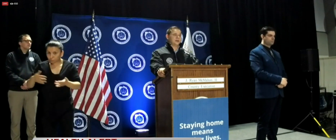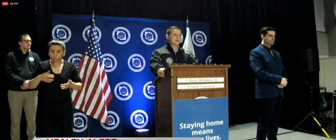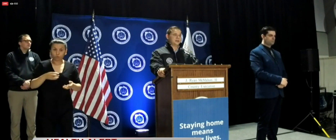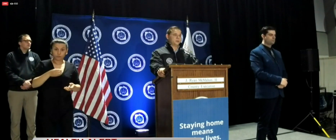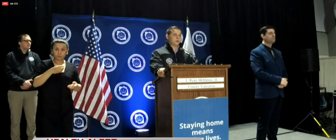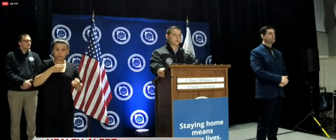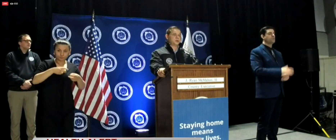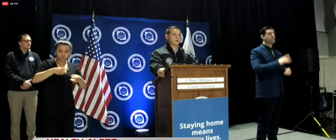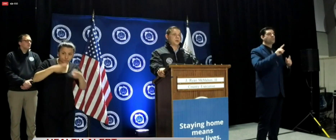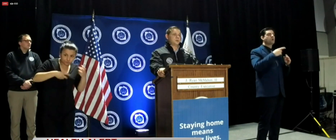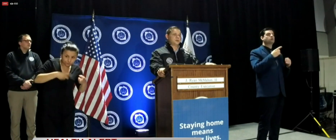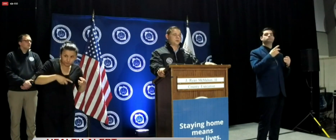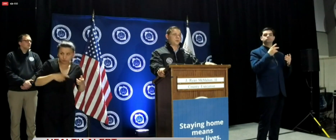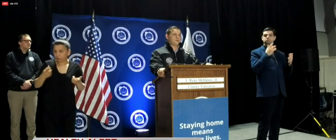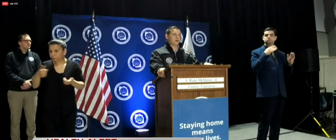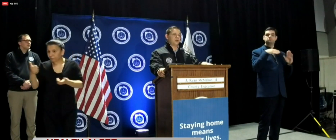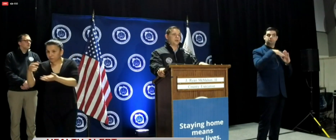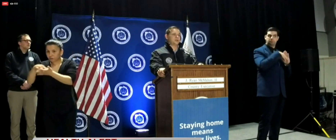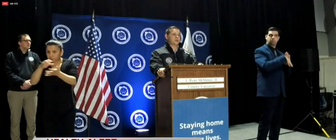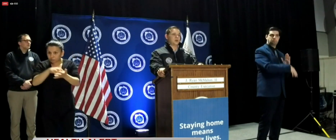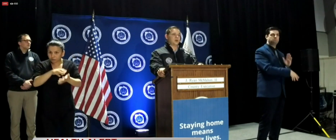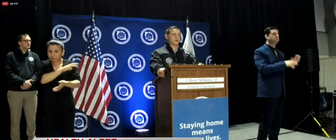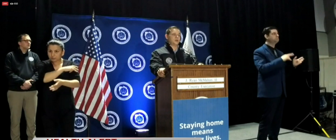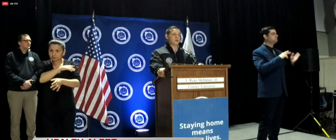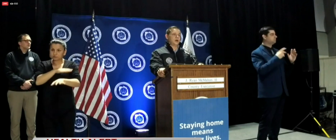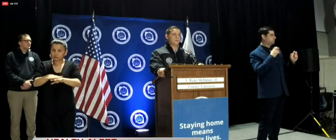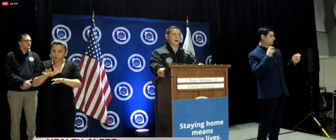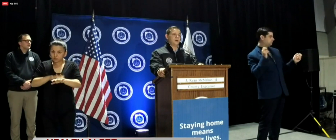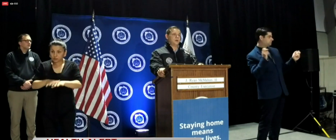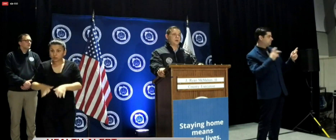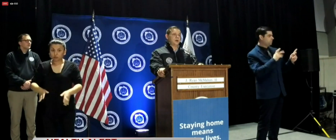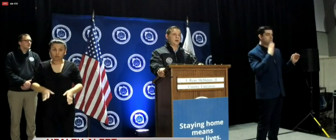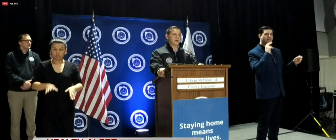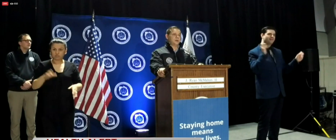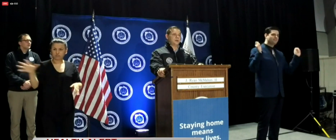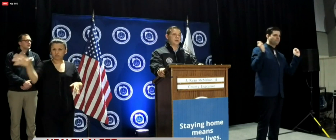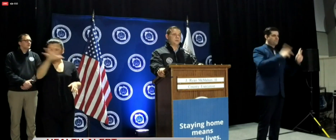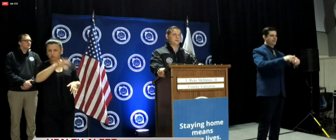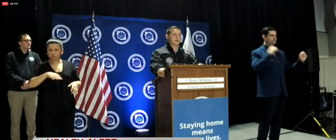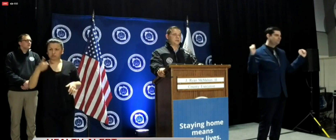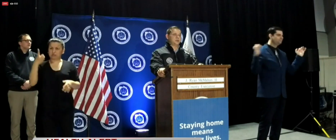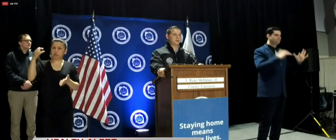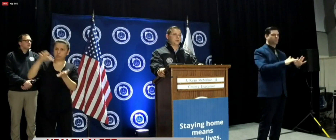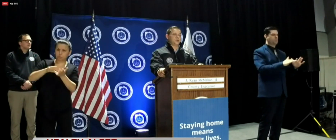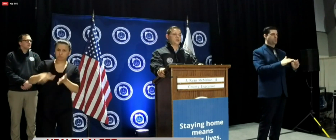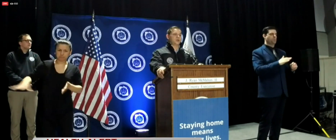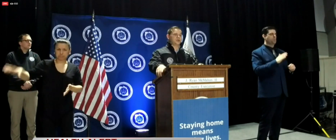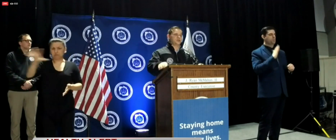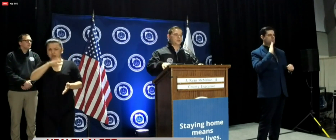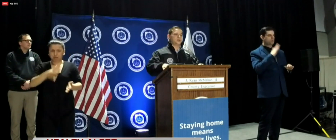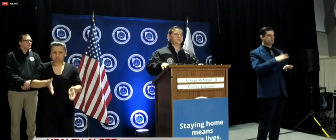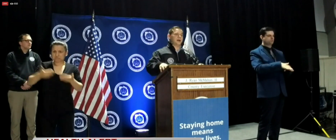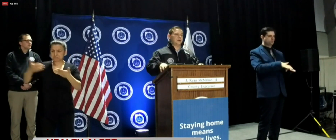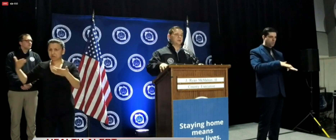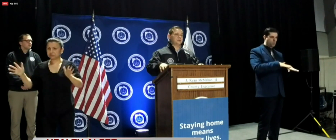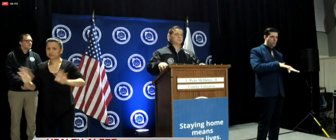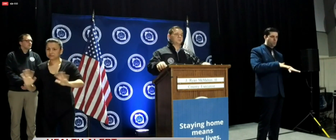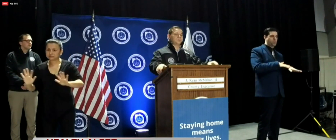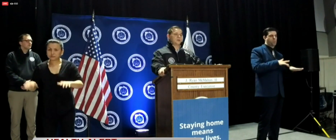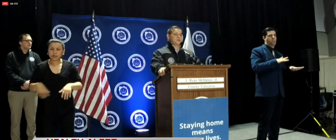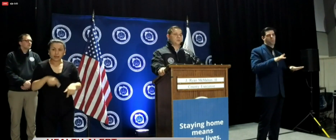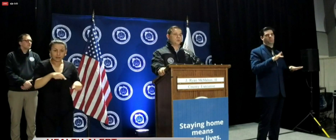be a phased-in approach because people are very concerned about a potential resurgence with this